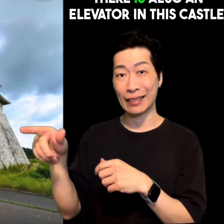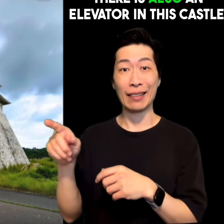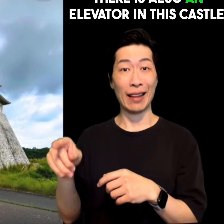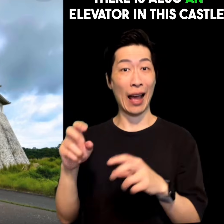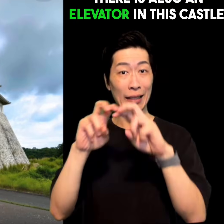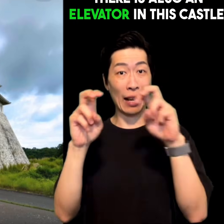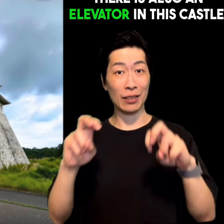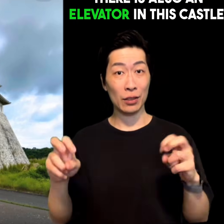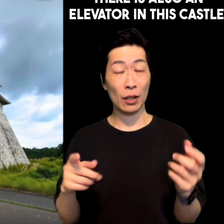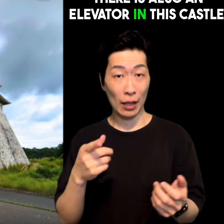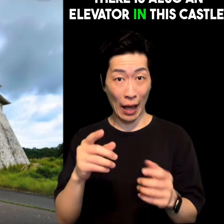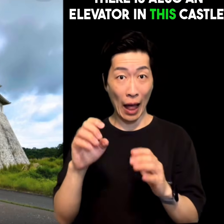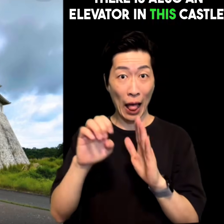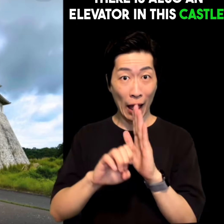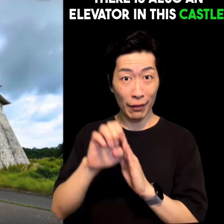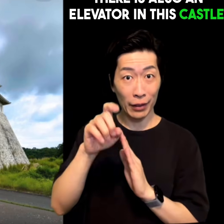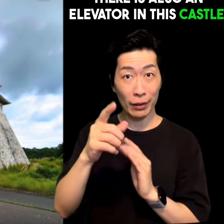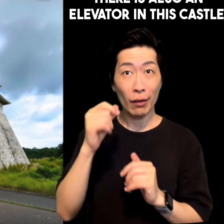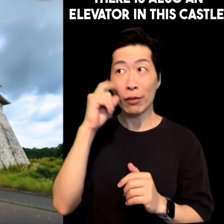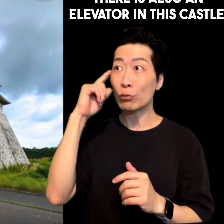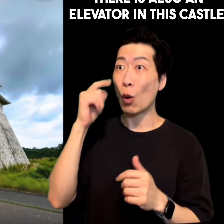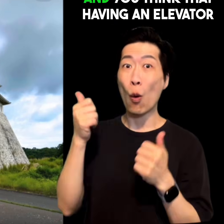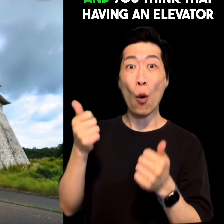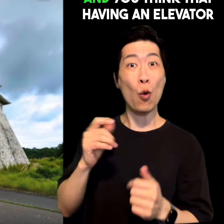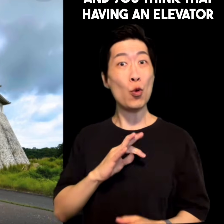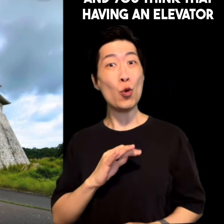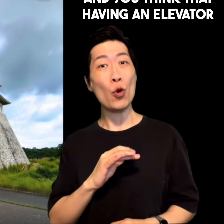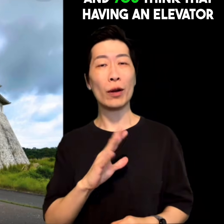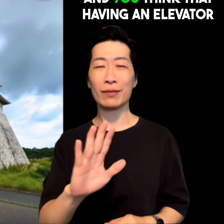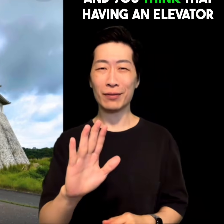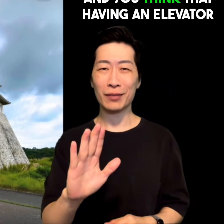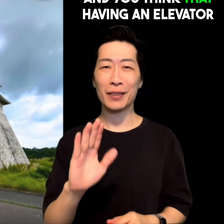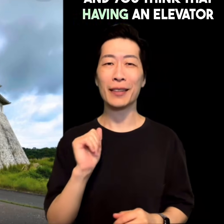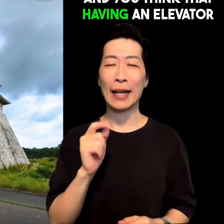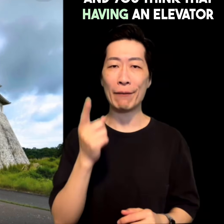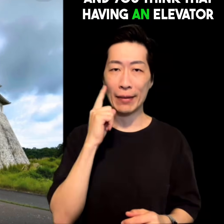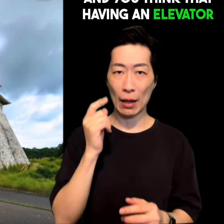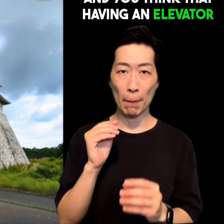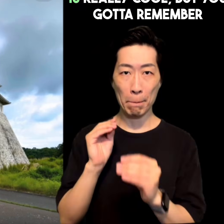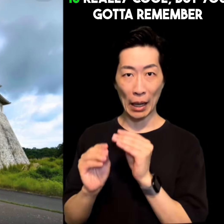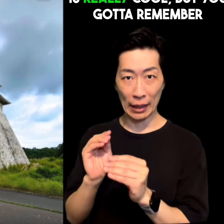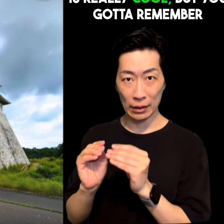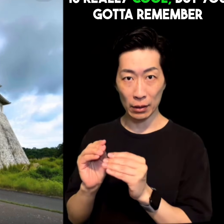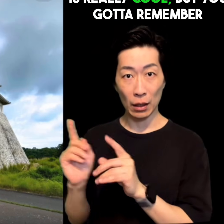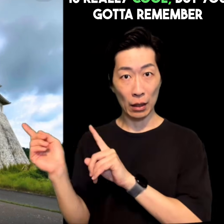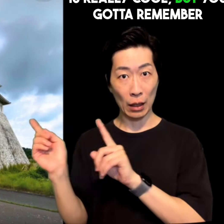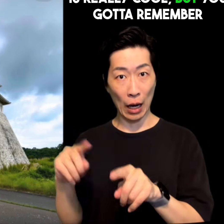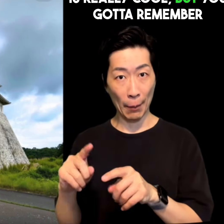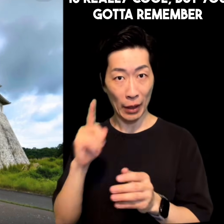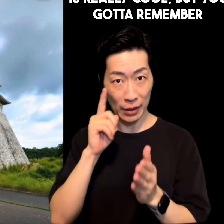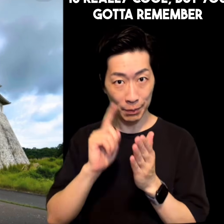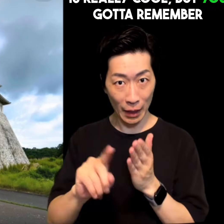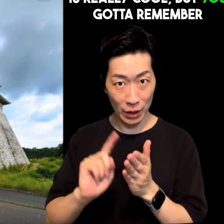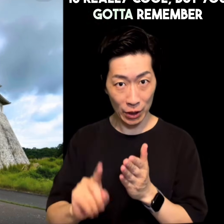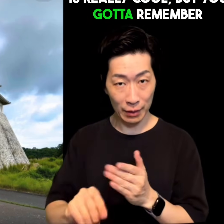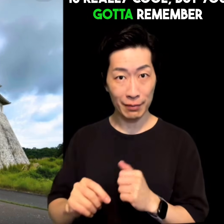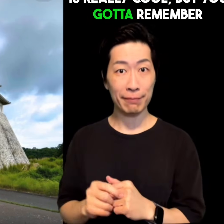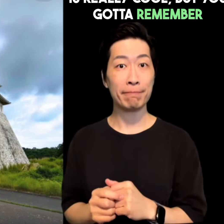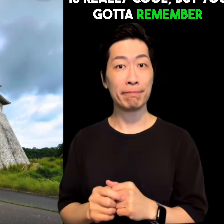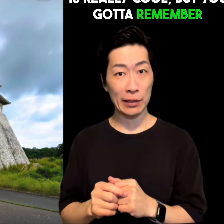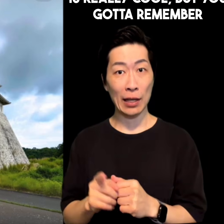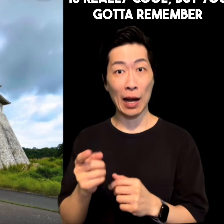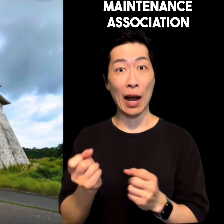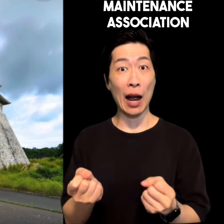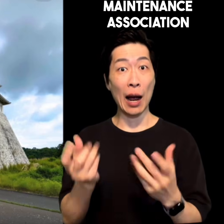There is also an elevator in this castle, and you think that having an elevator is really cool, but you